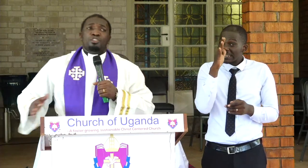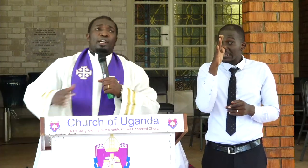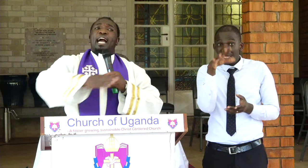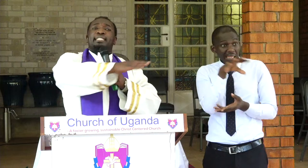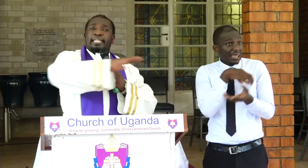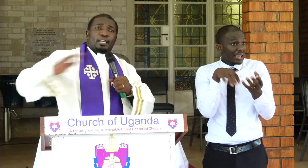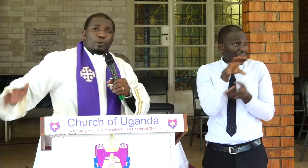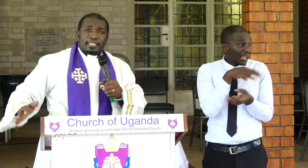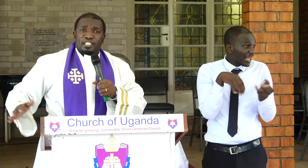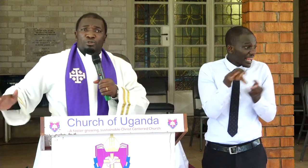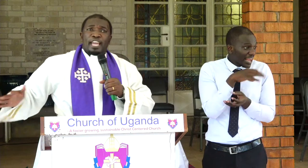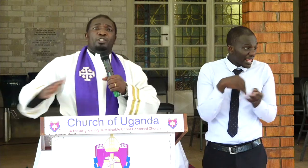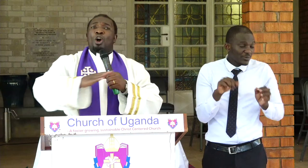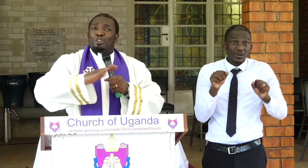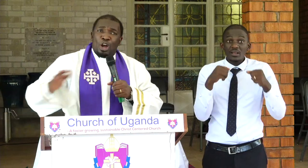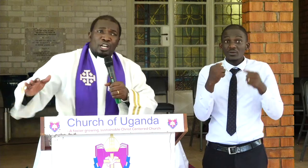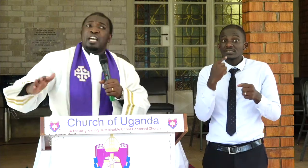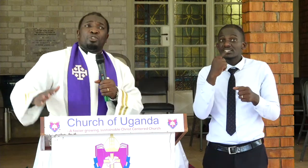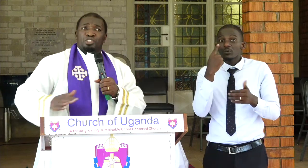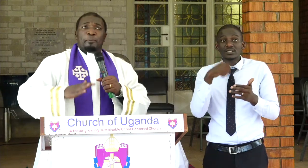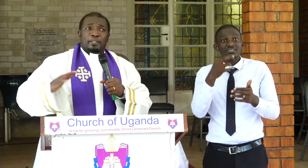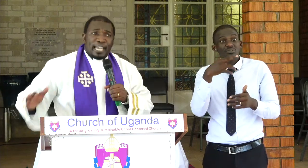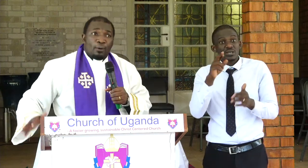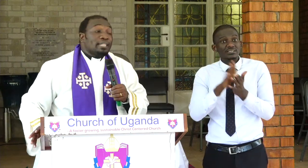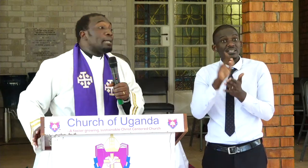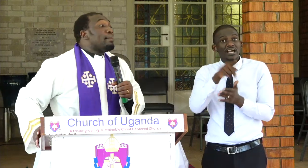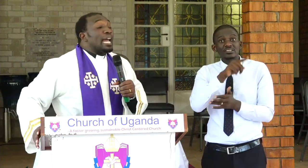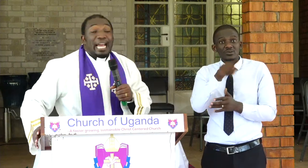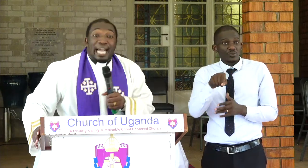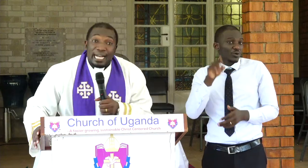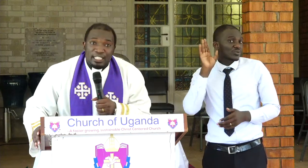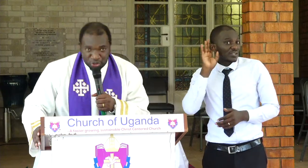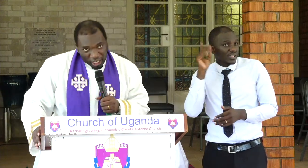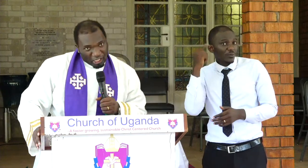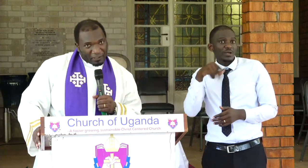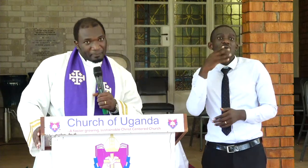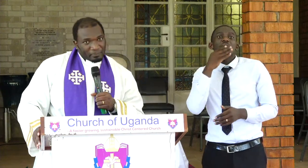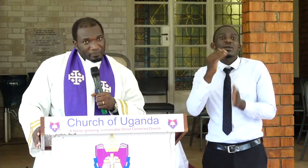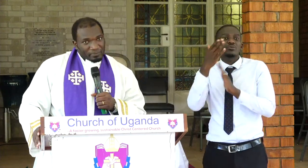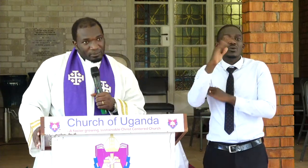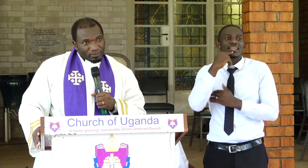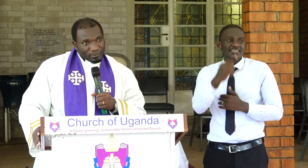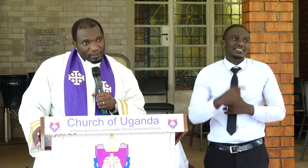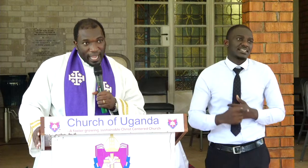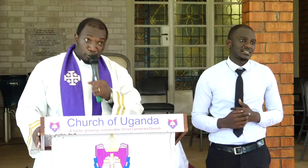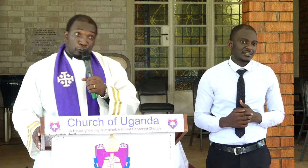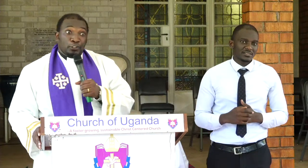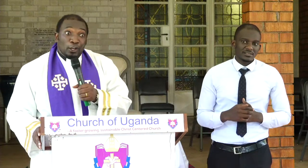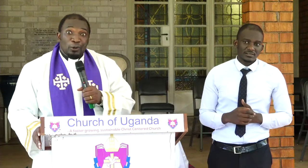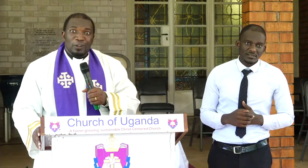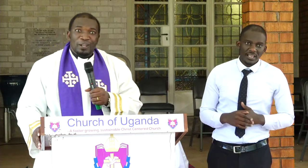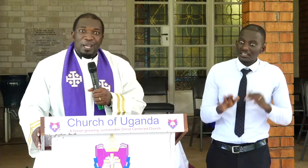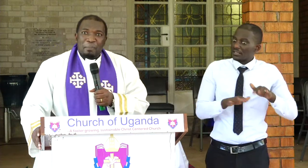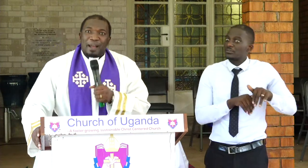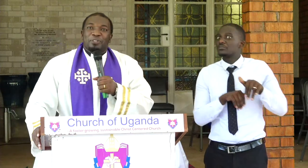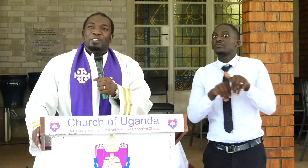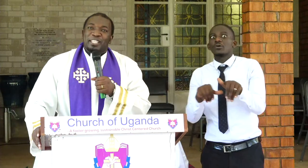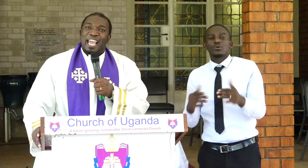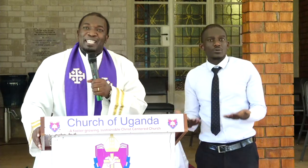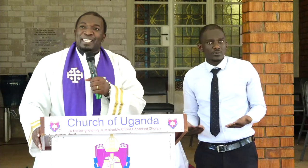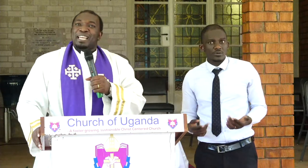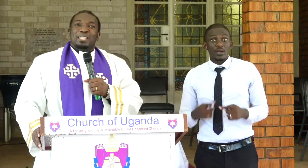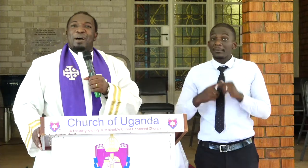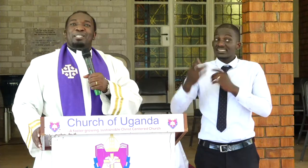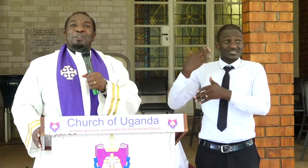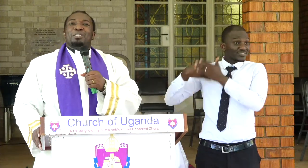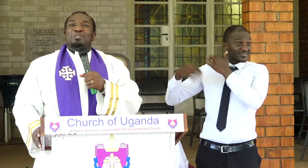you. You can't tell what is right or wrong. You simply hear what the man of God is saying, and you follow. But those